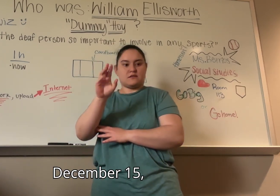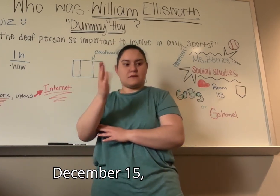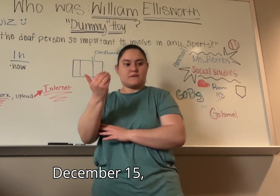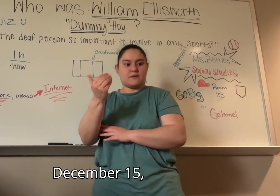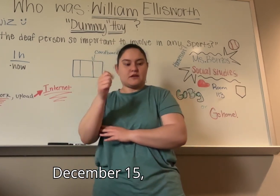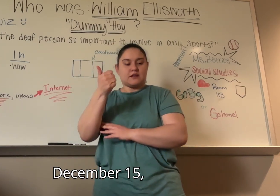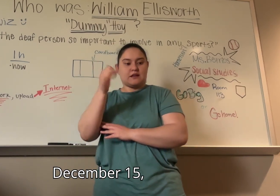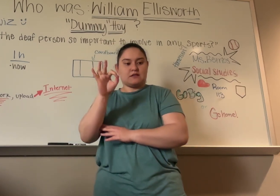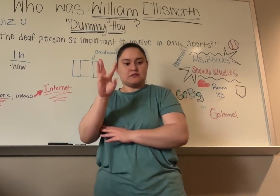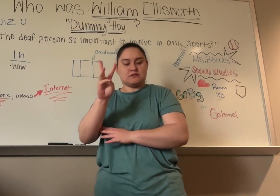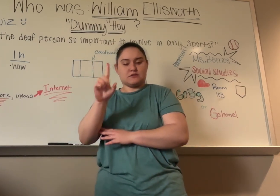December 15th,